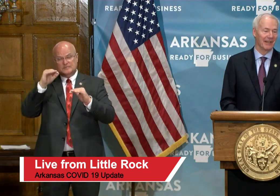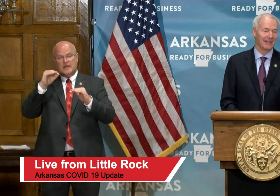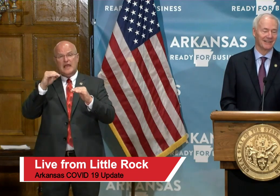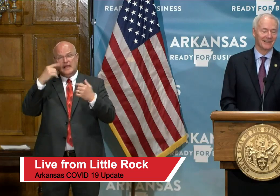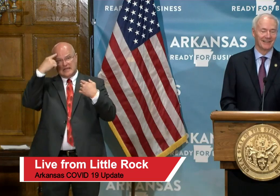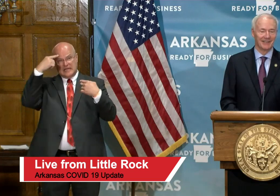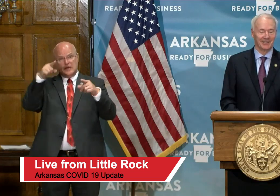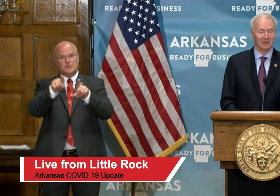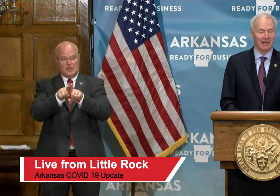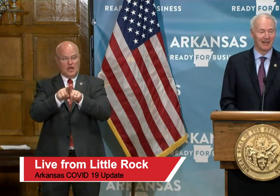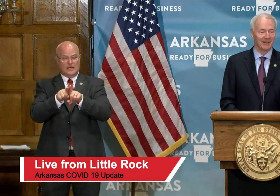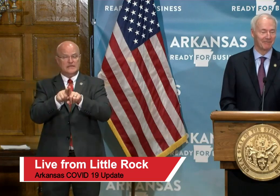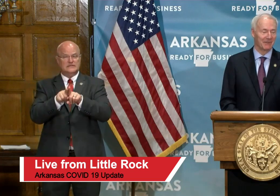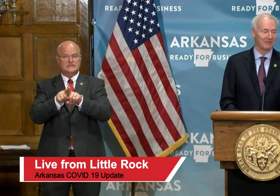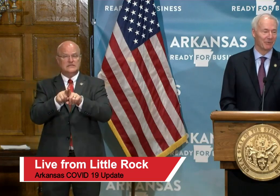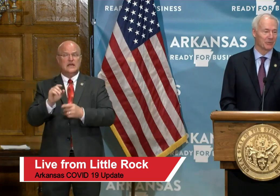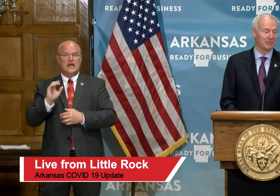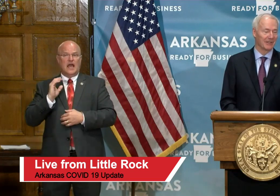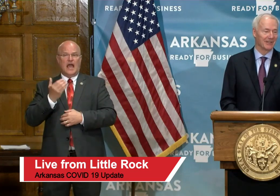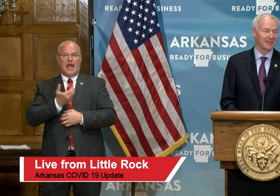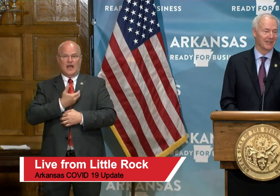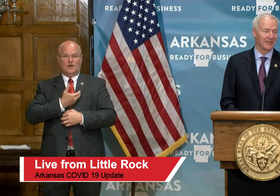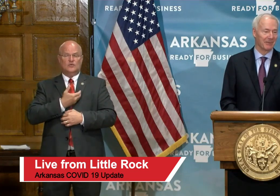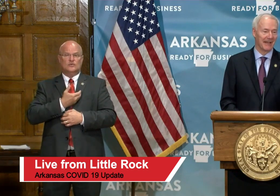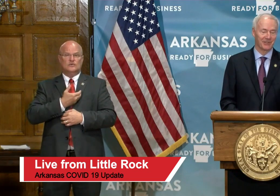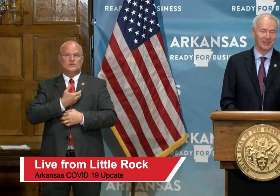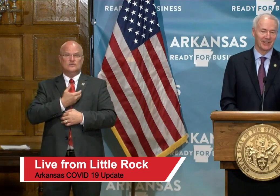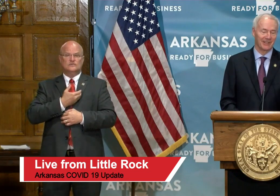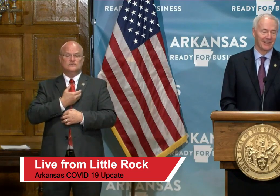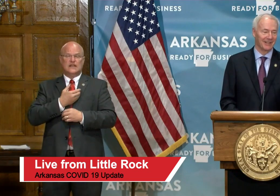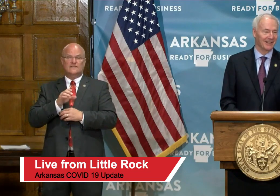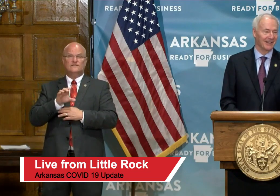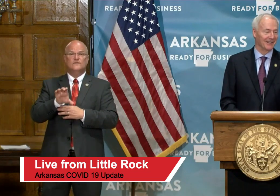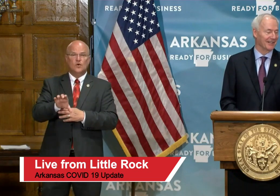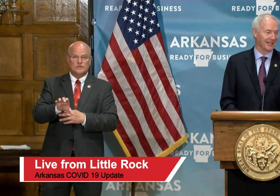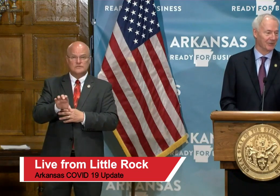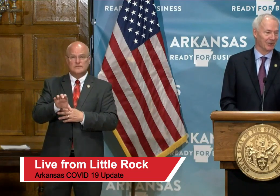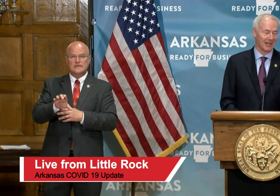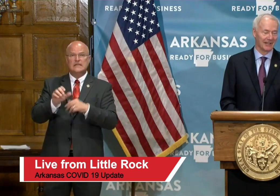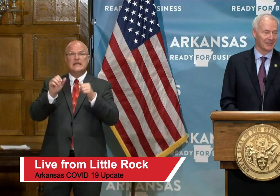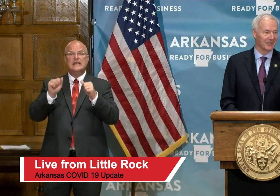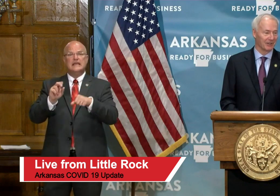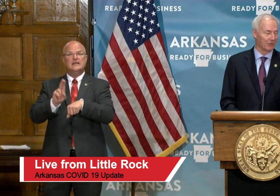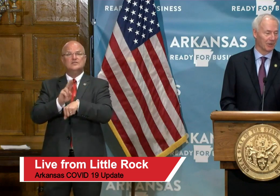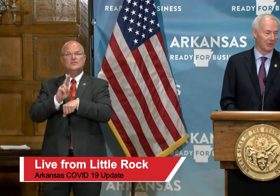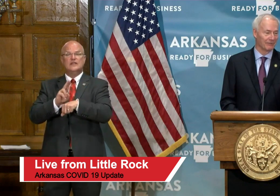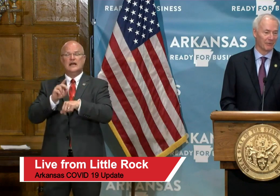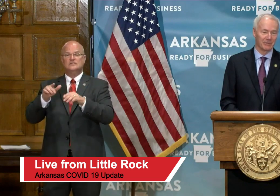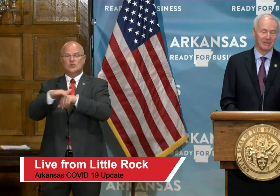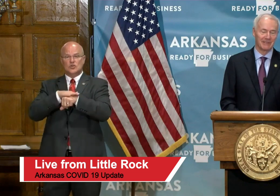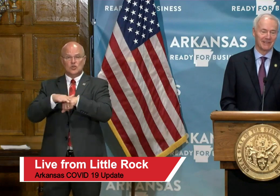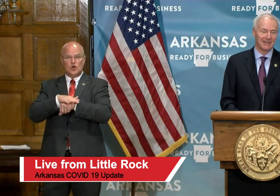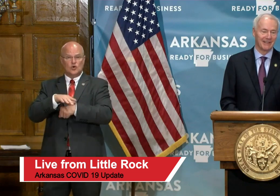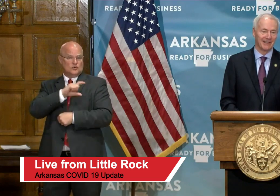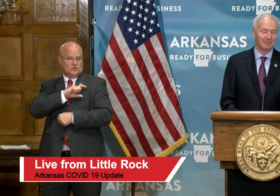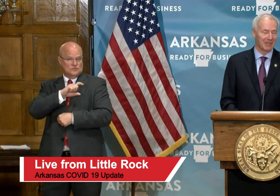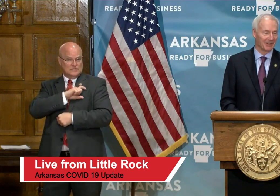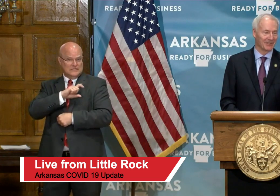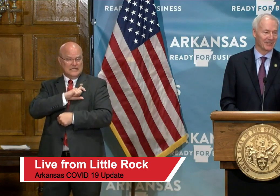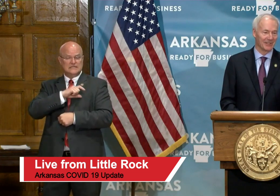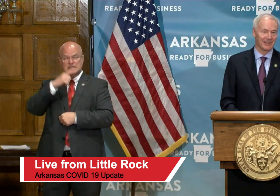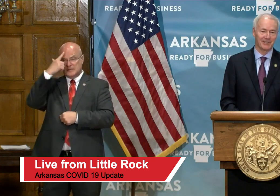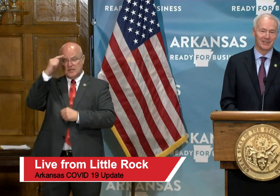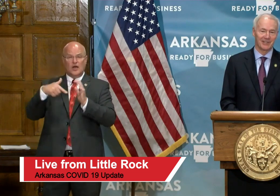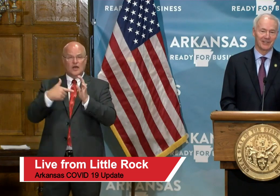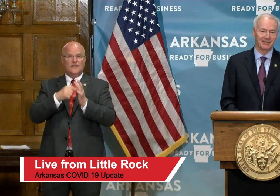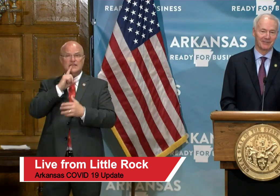compliance with that. You know, our enforcement capacity can utilize local law enforcement